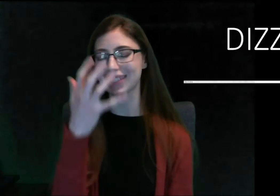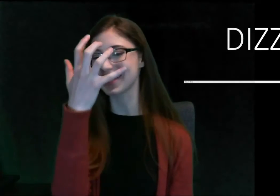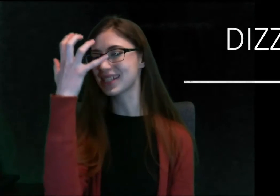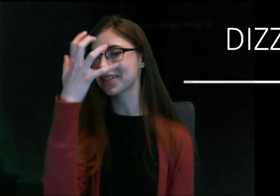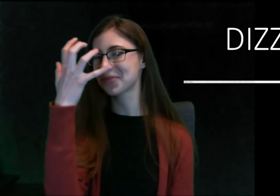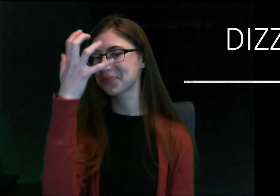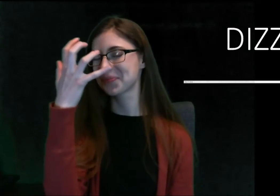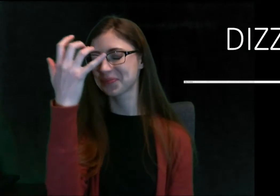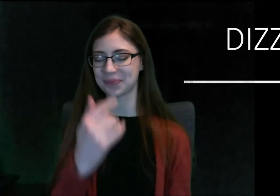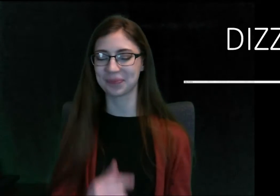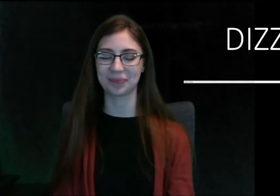Dizzy.